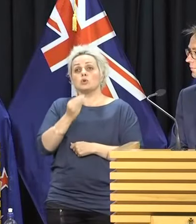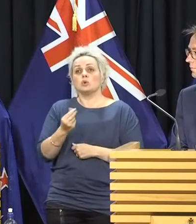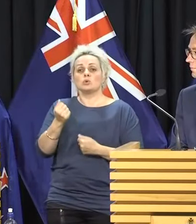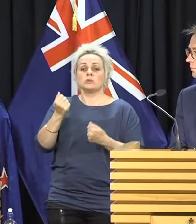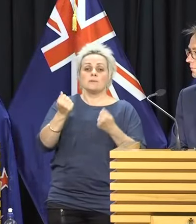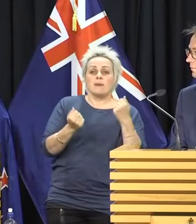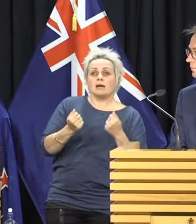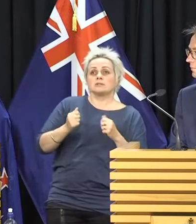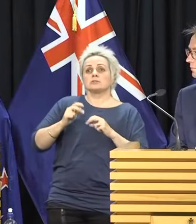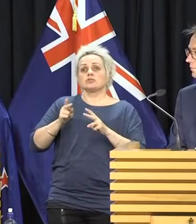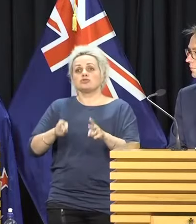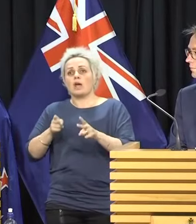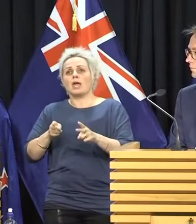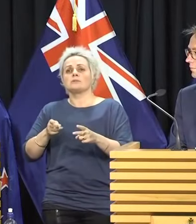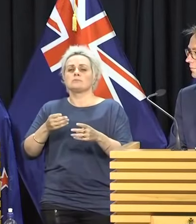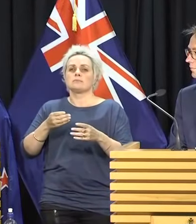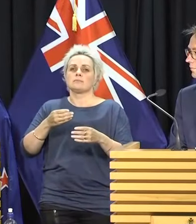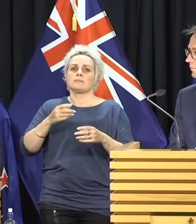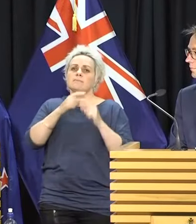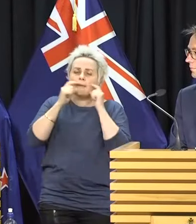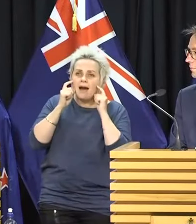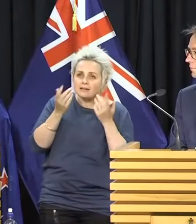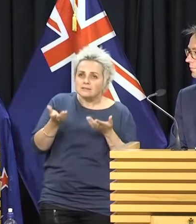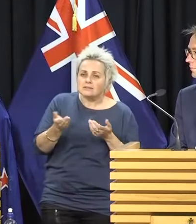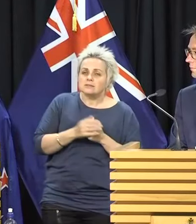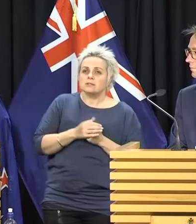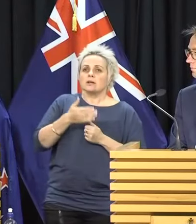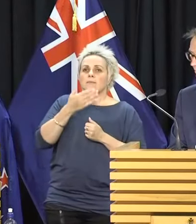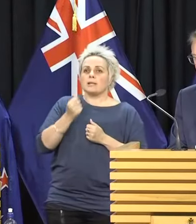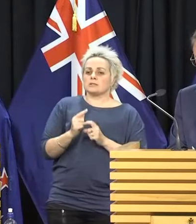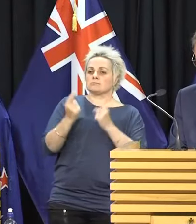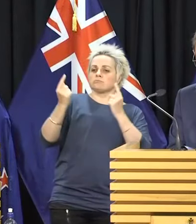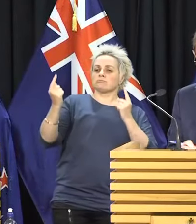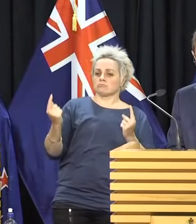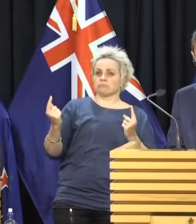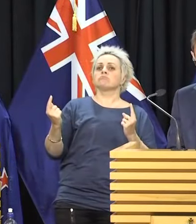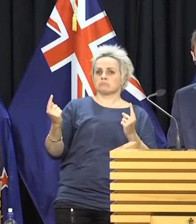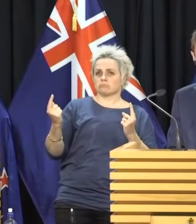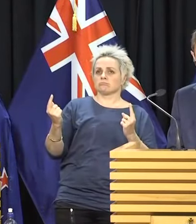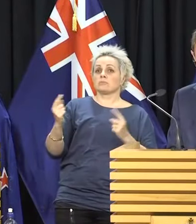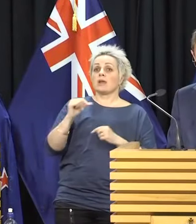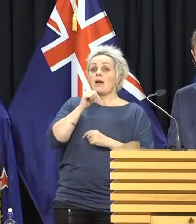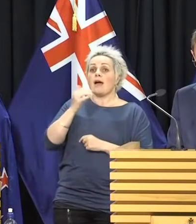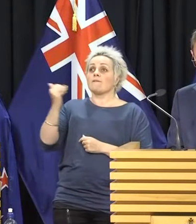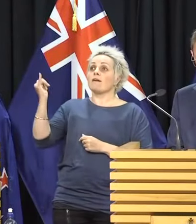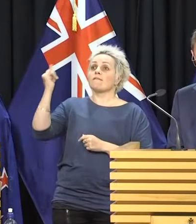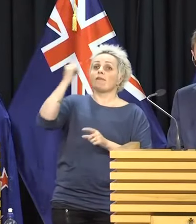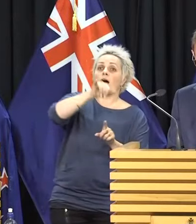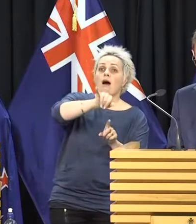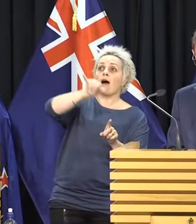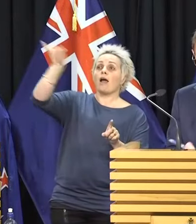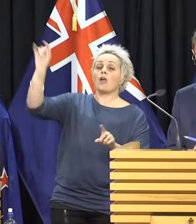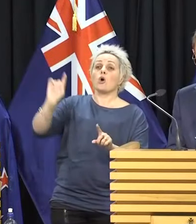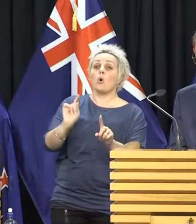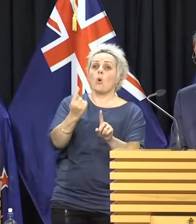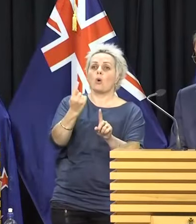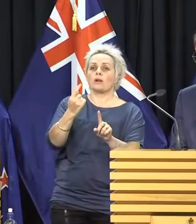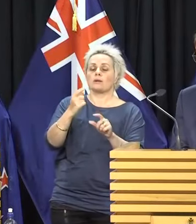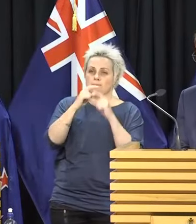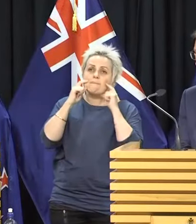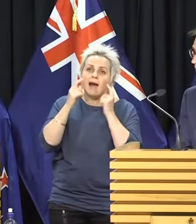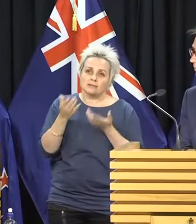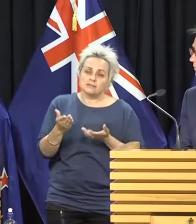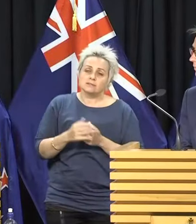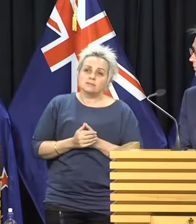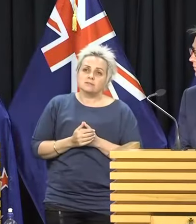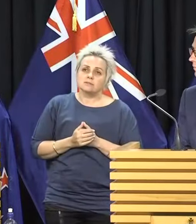transport, please wear a mask. Please observe social distancing. If you're flying in and out of Auckland, please wear a mask.